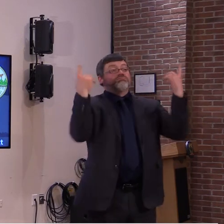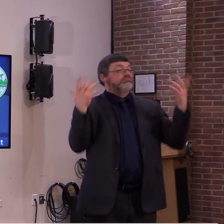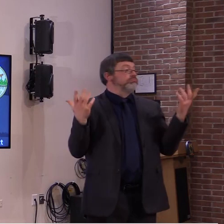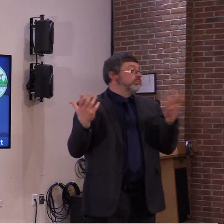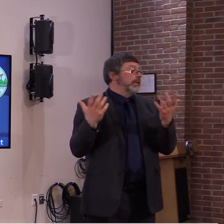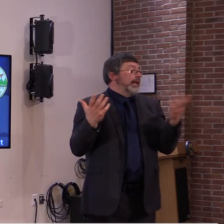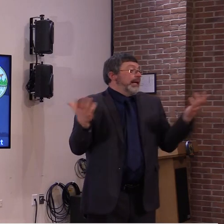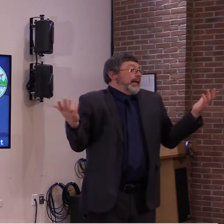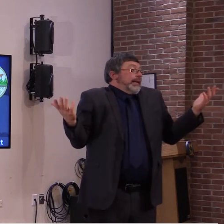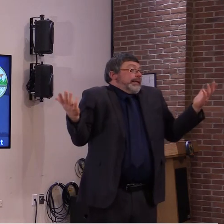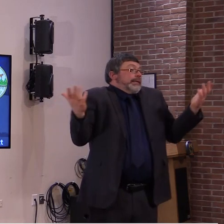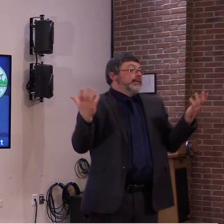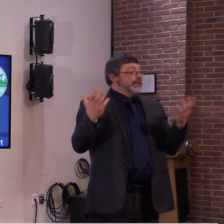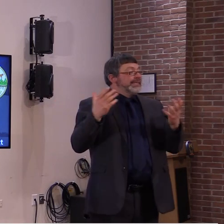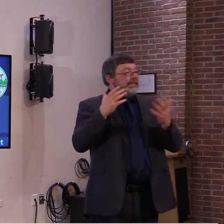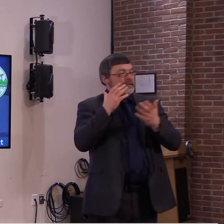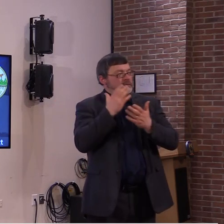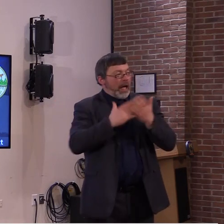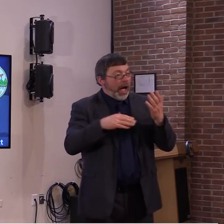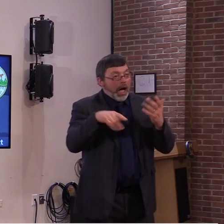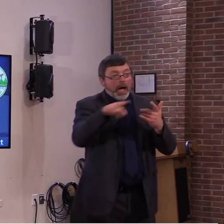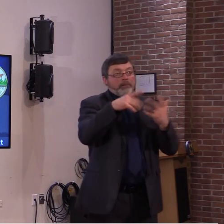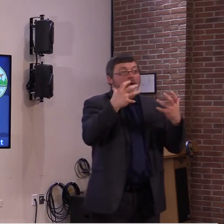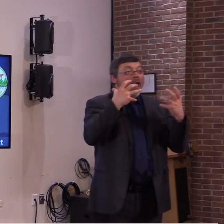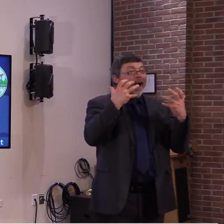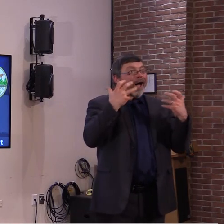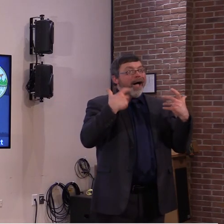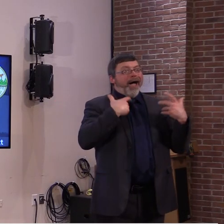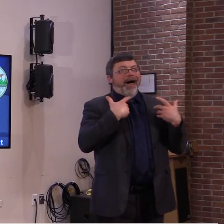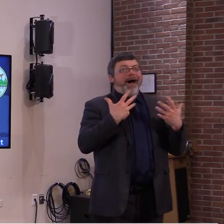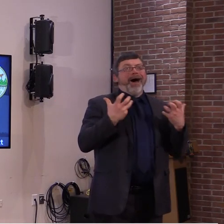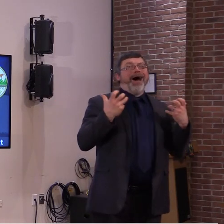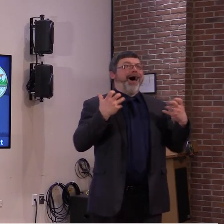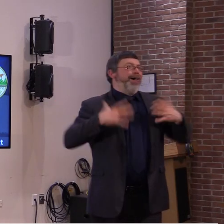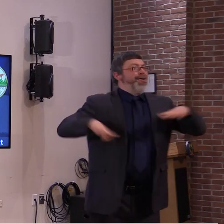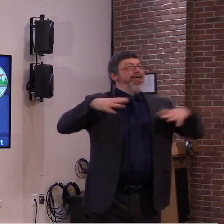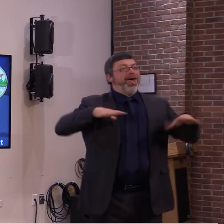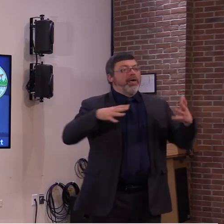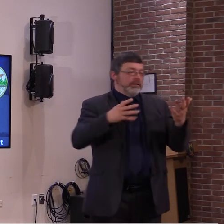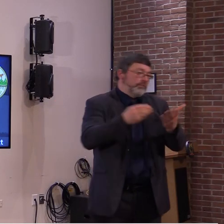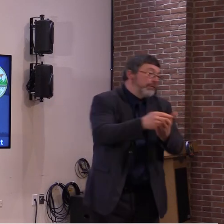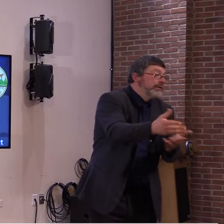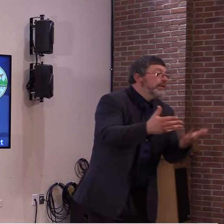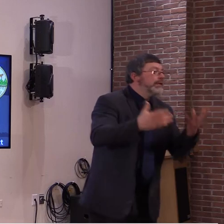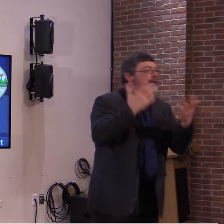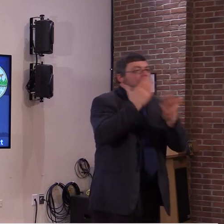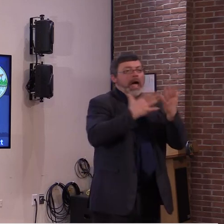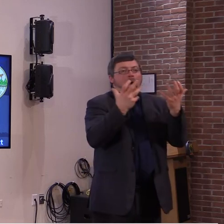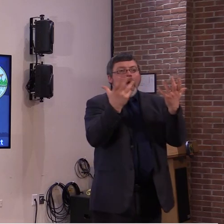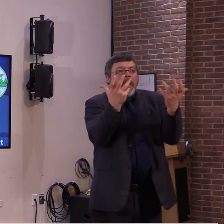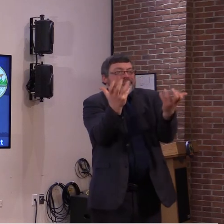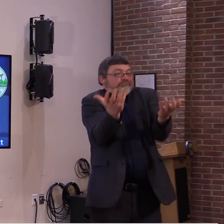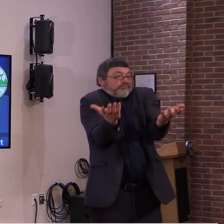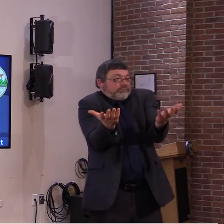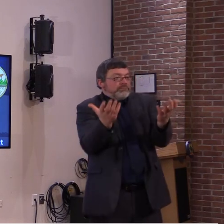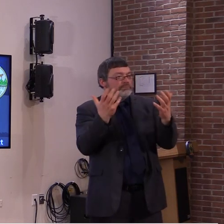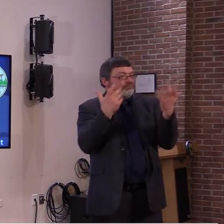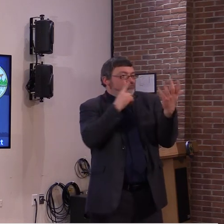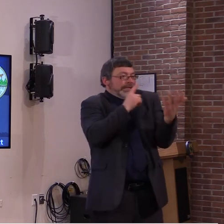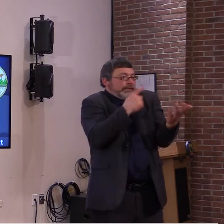need or want. And that's totally up to them. It's their money to spend as they see fit.